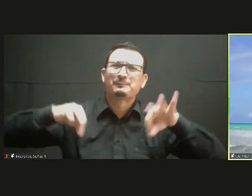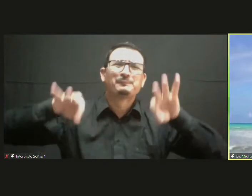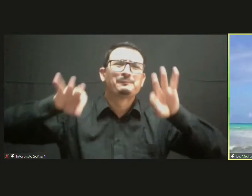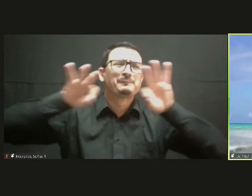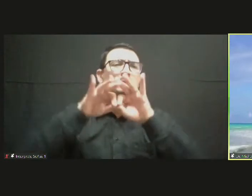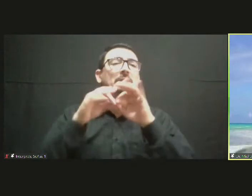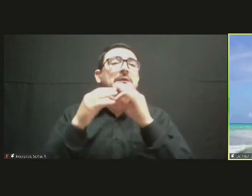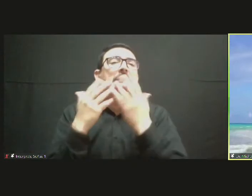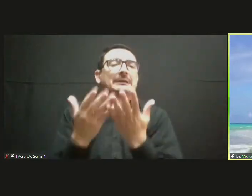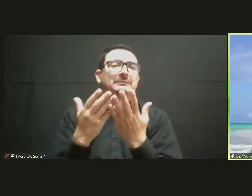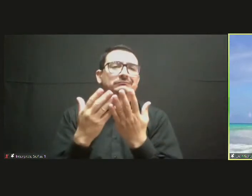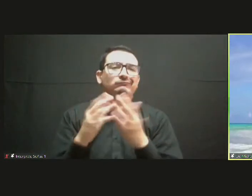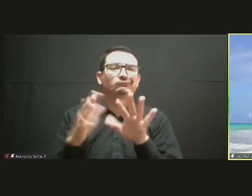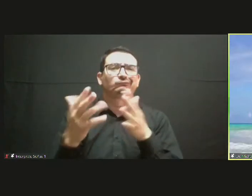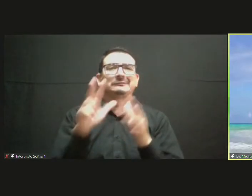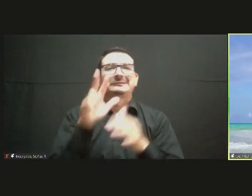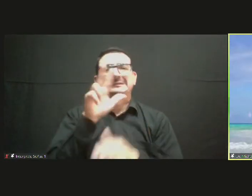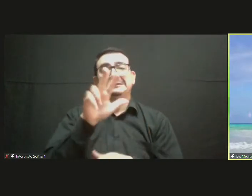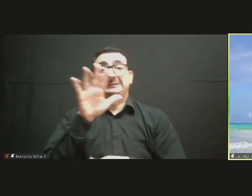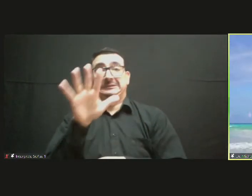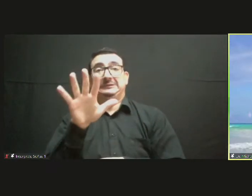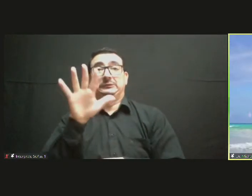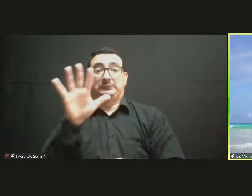Caribbean Cruise Association.